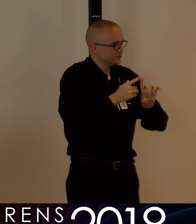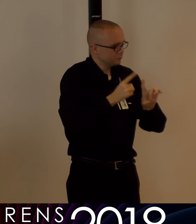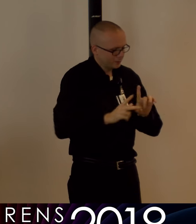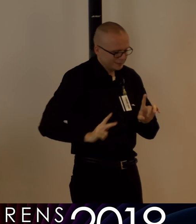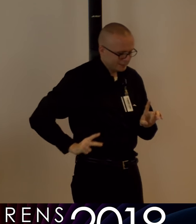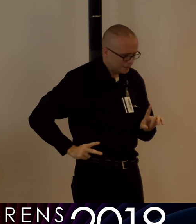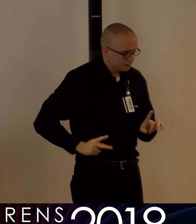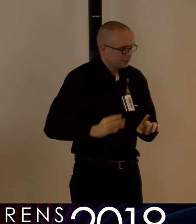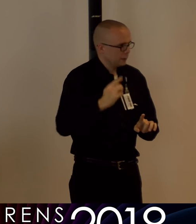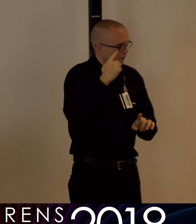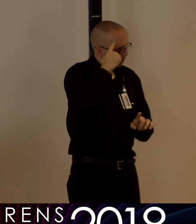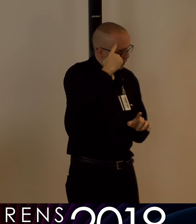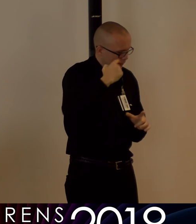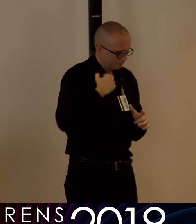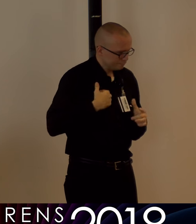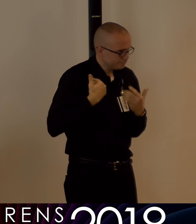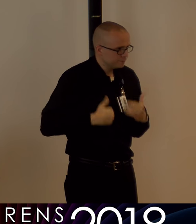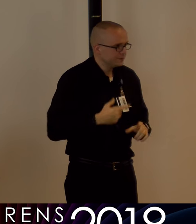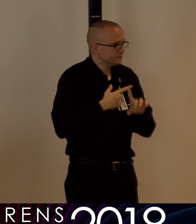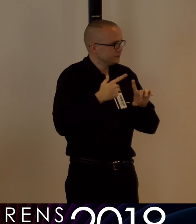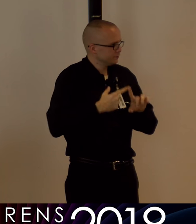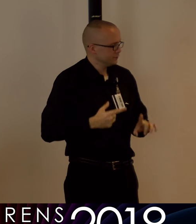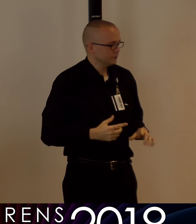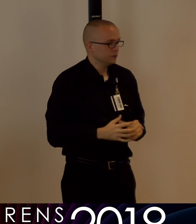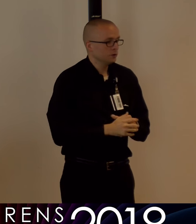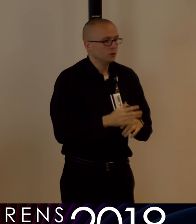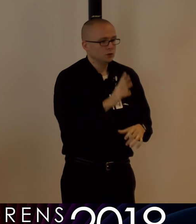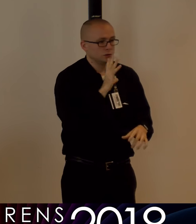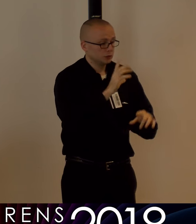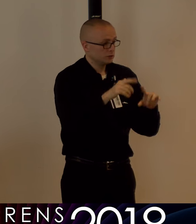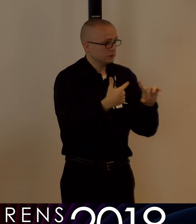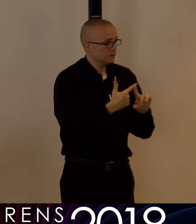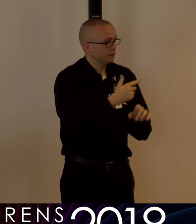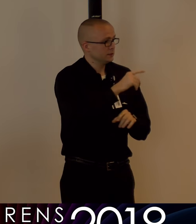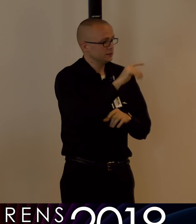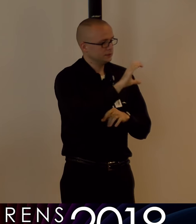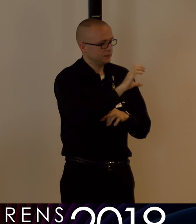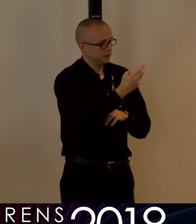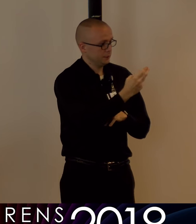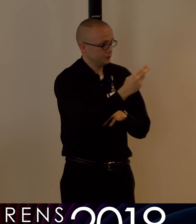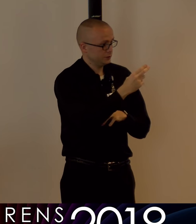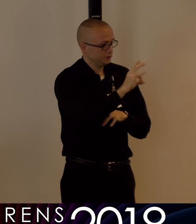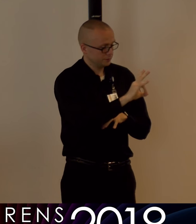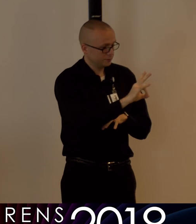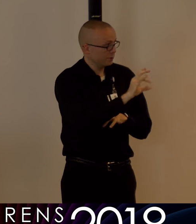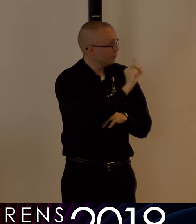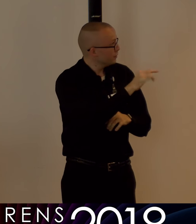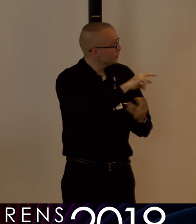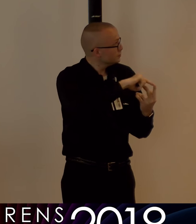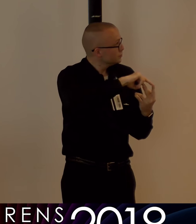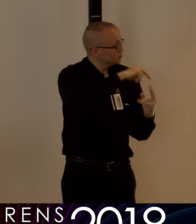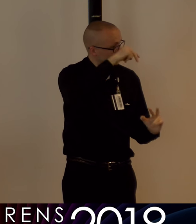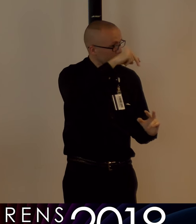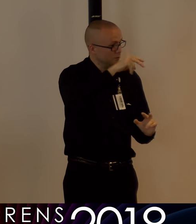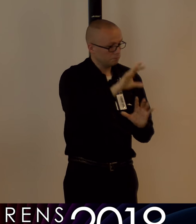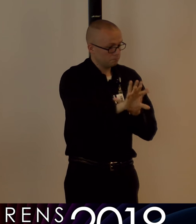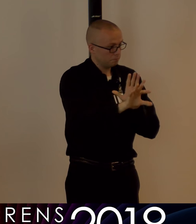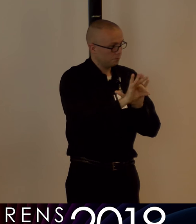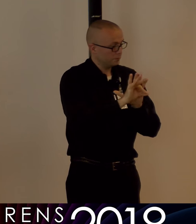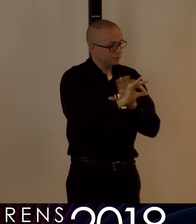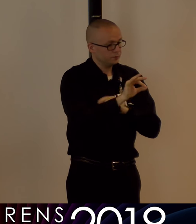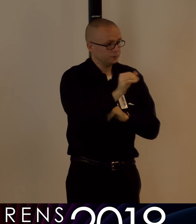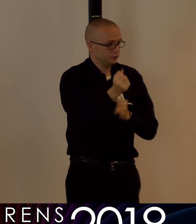systems. Okay, so we've talked about CHD7. This is the gene that was identified back